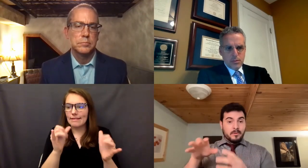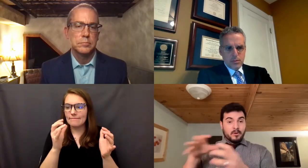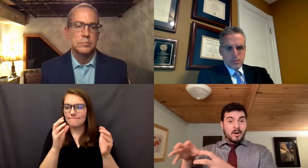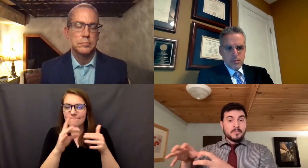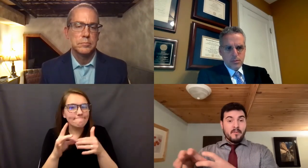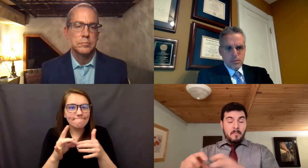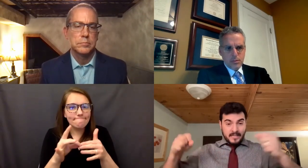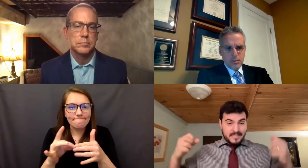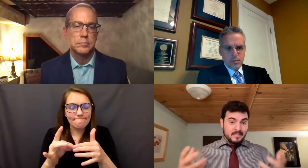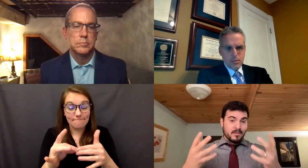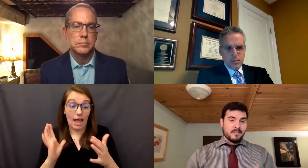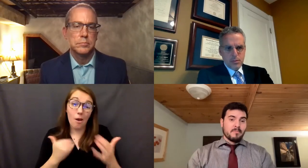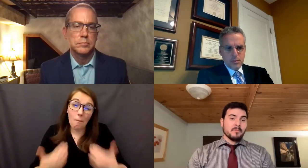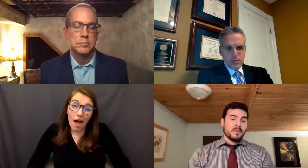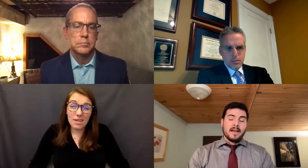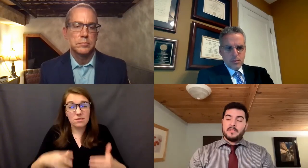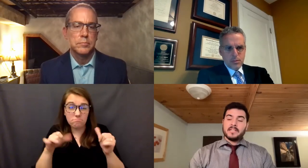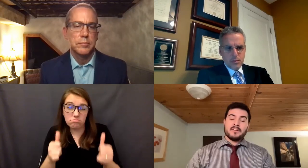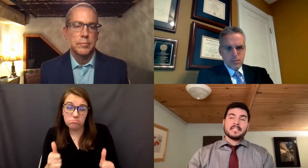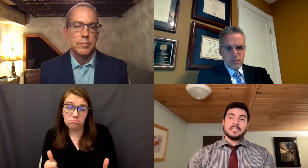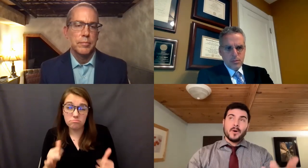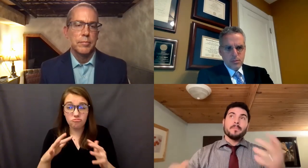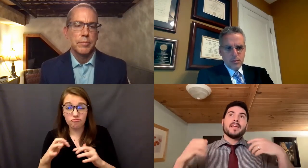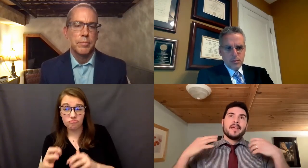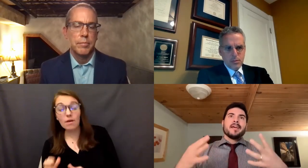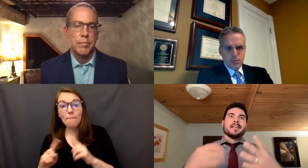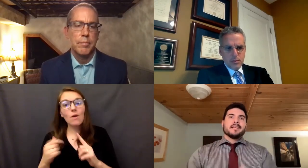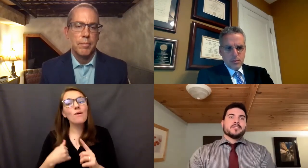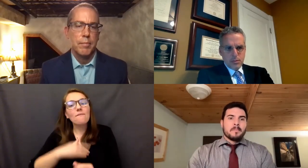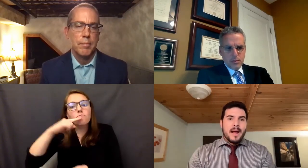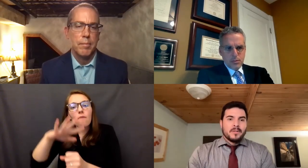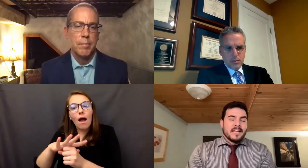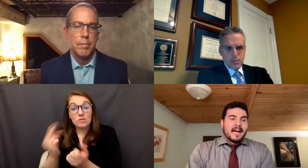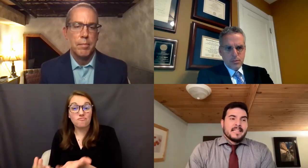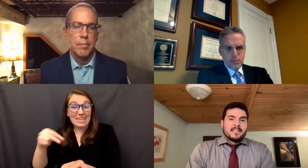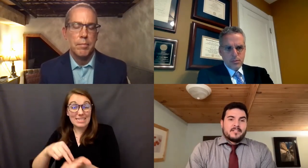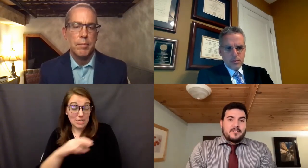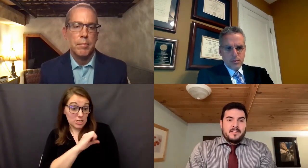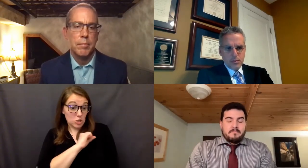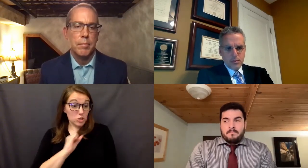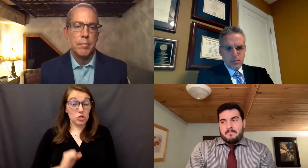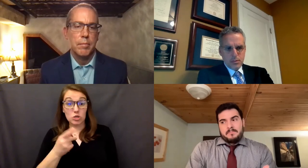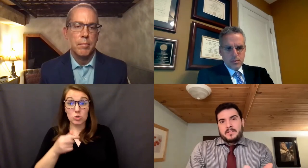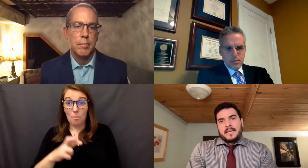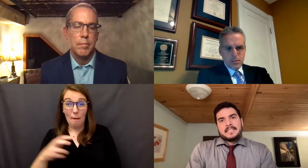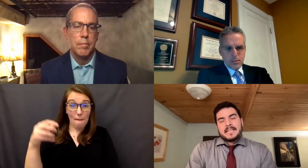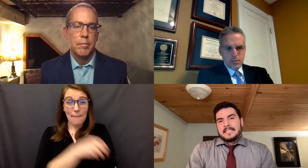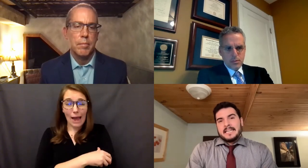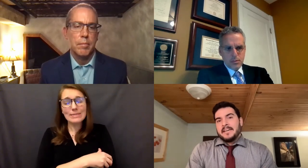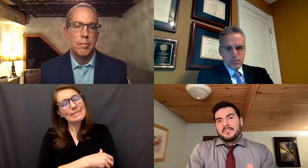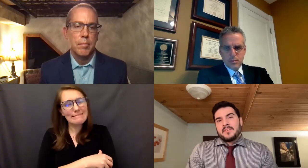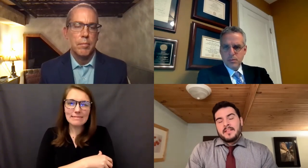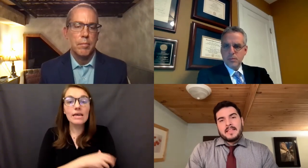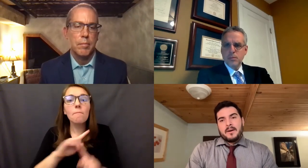the ultimate corruption of our bodies, and this is what the promise we have in the resurrection. So, superpowers, I think there are certainly special